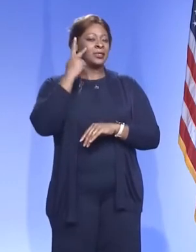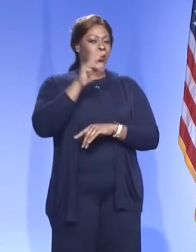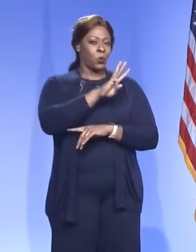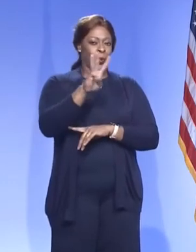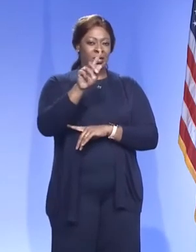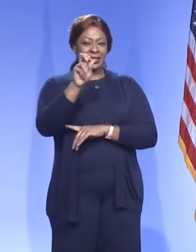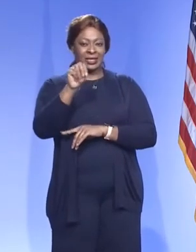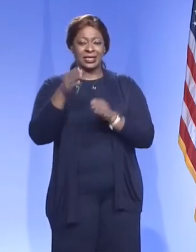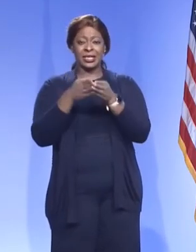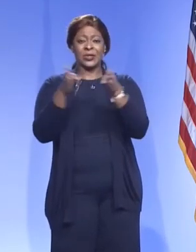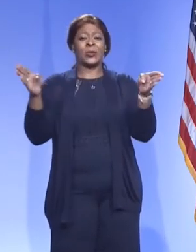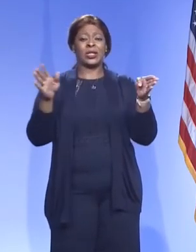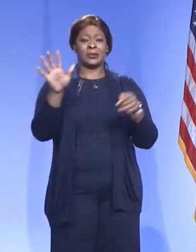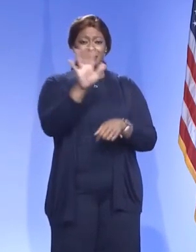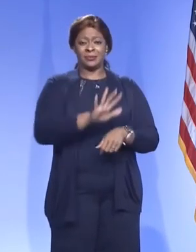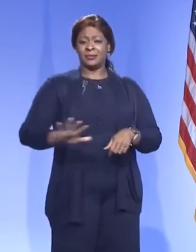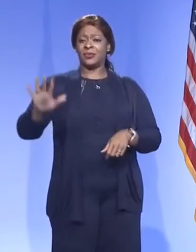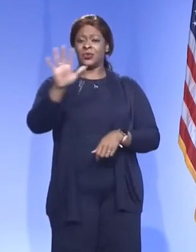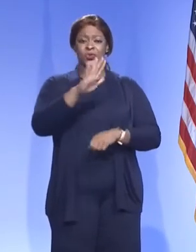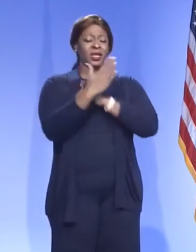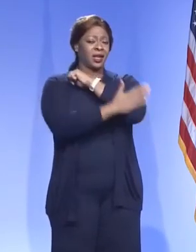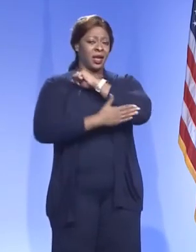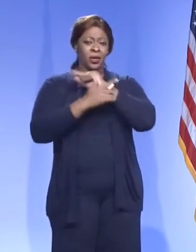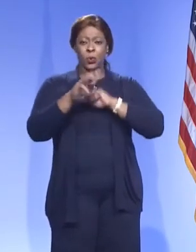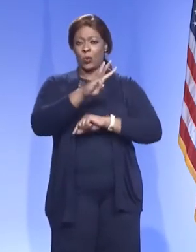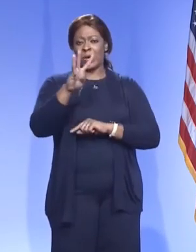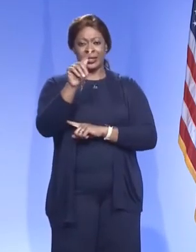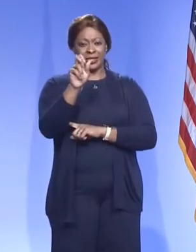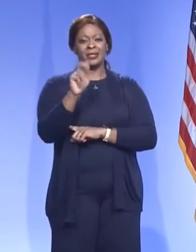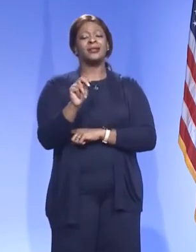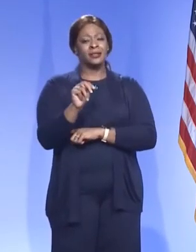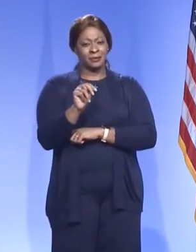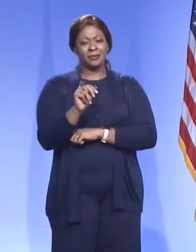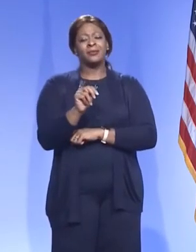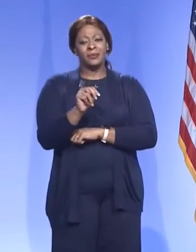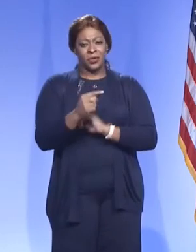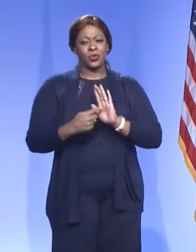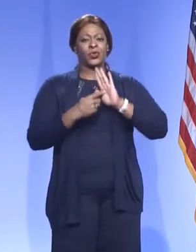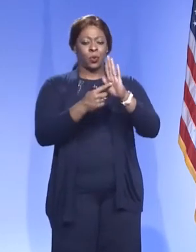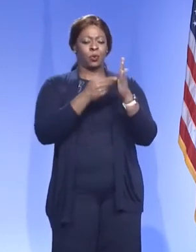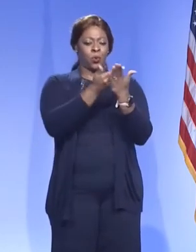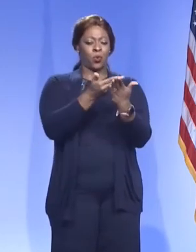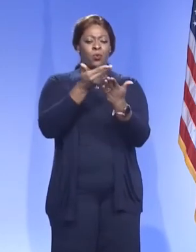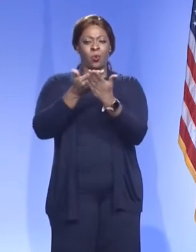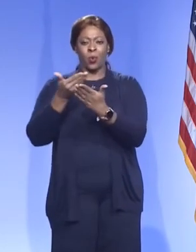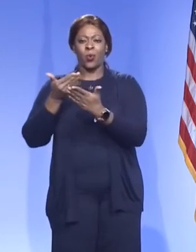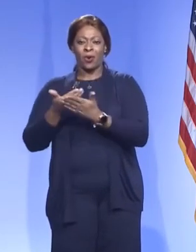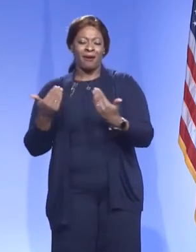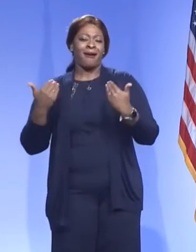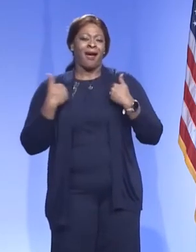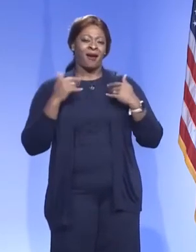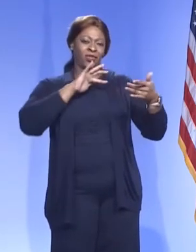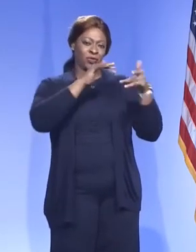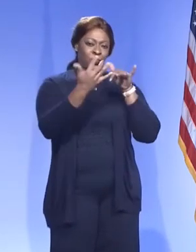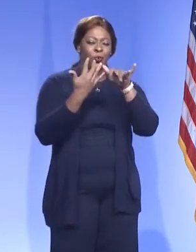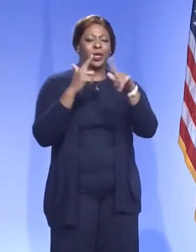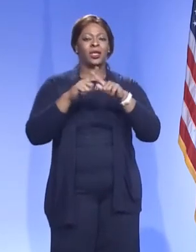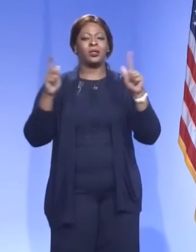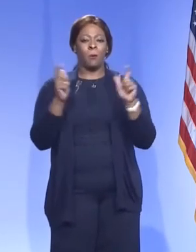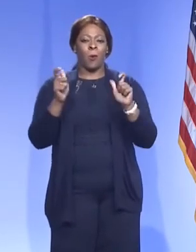do see is rural communities now, areas outside of the major population centers, are